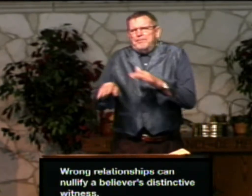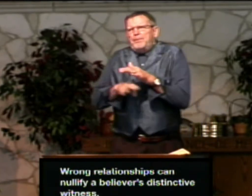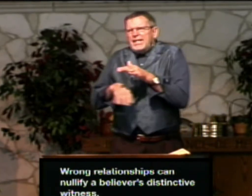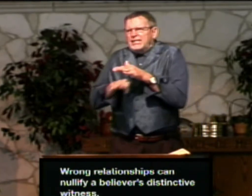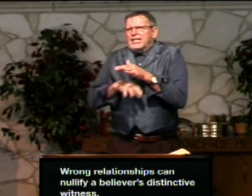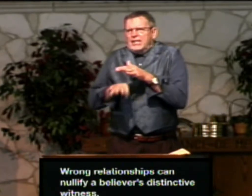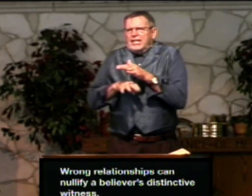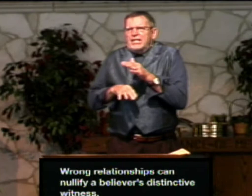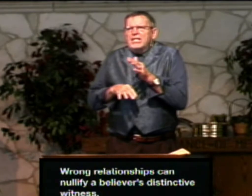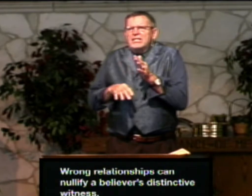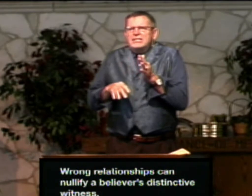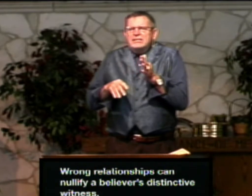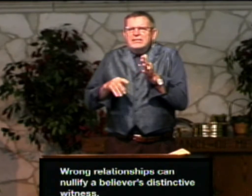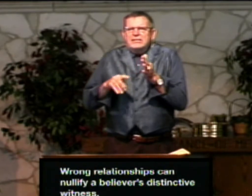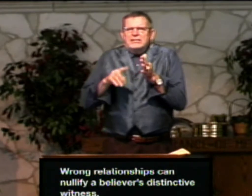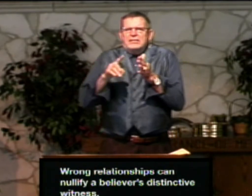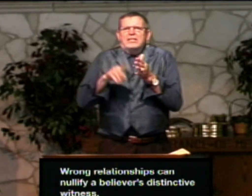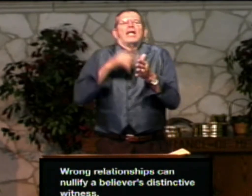That basically